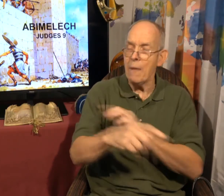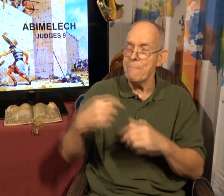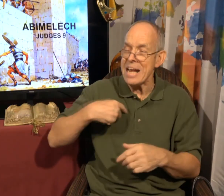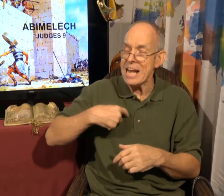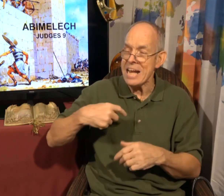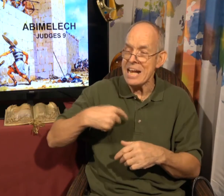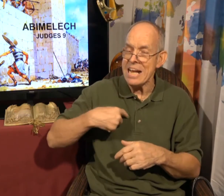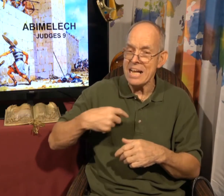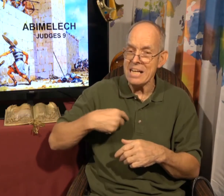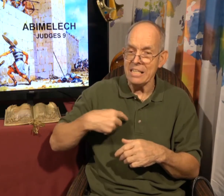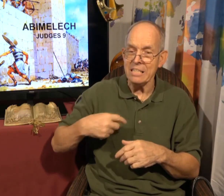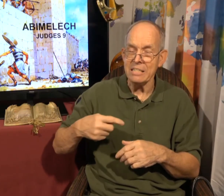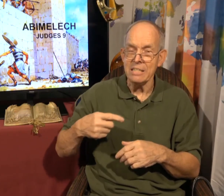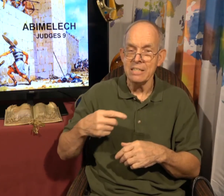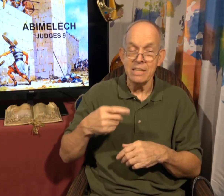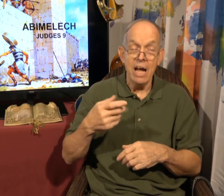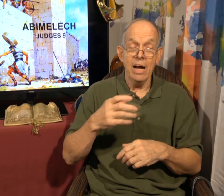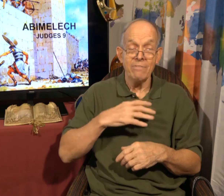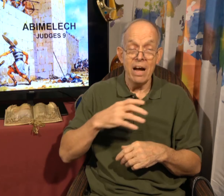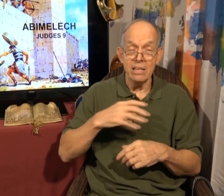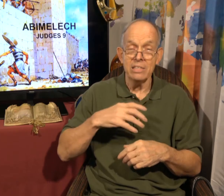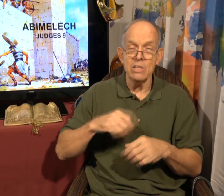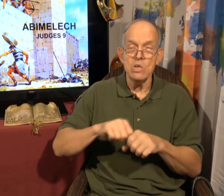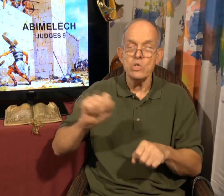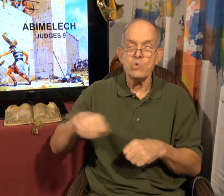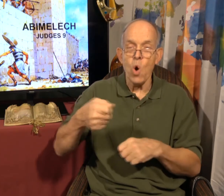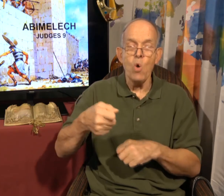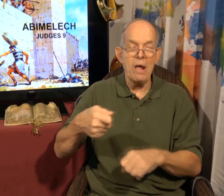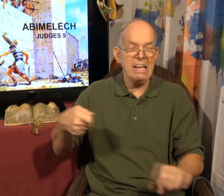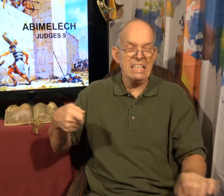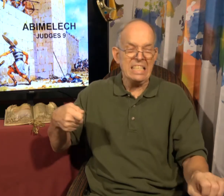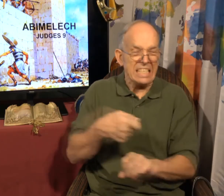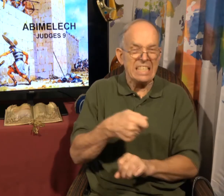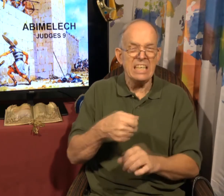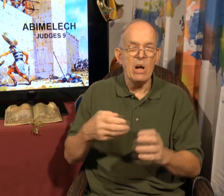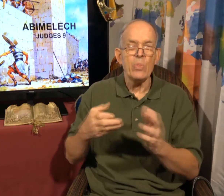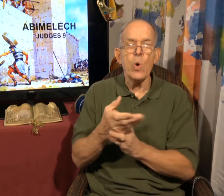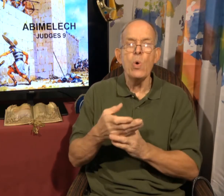will die because a woman kill me. No, please, you hear me.